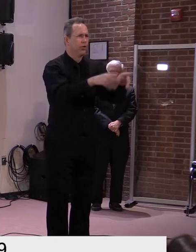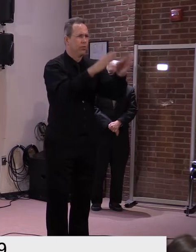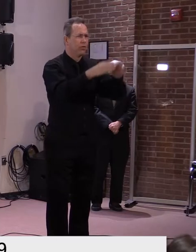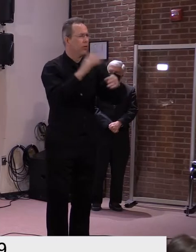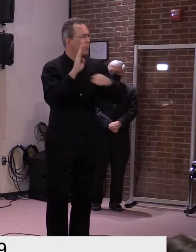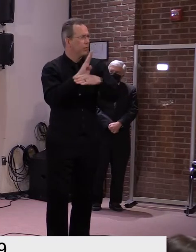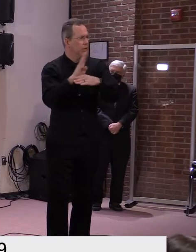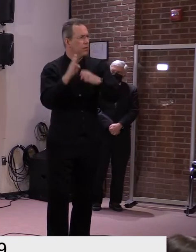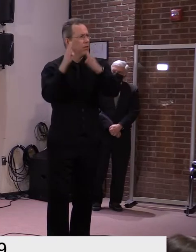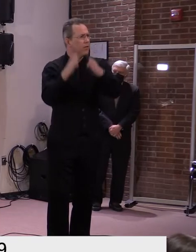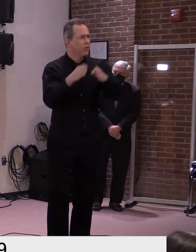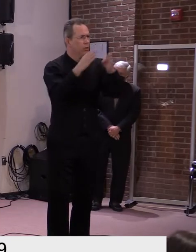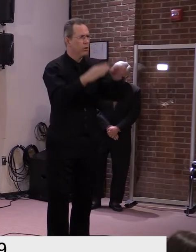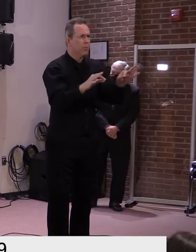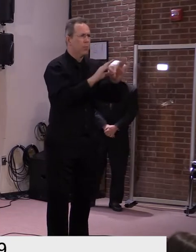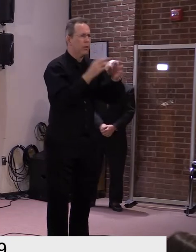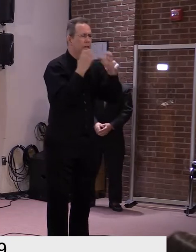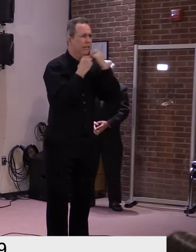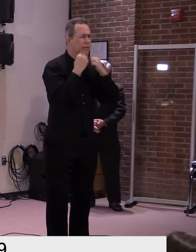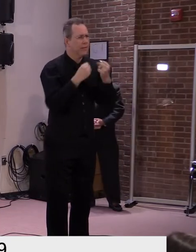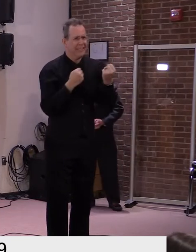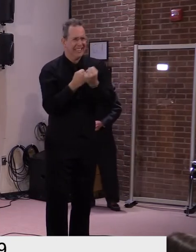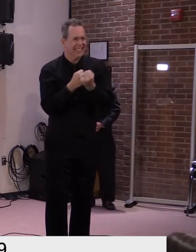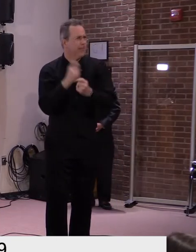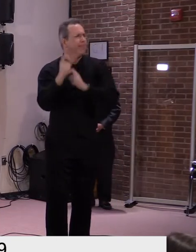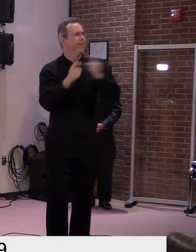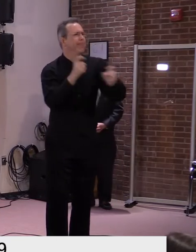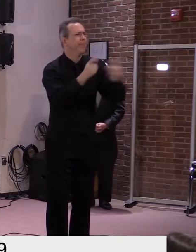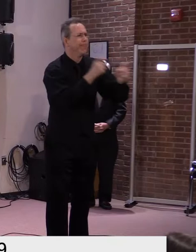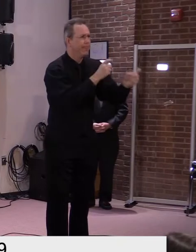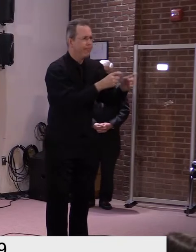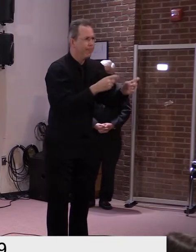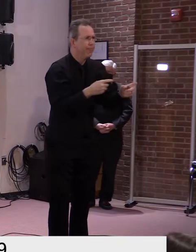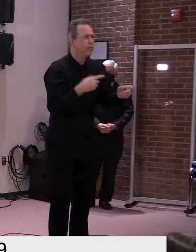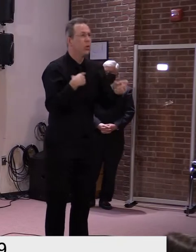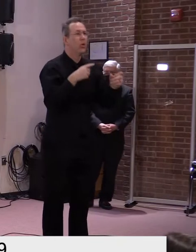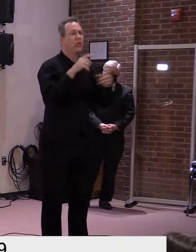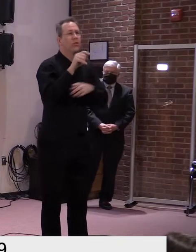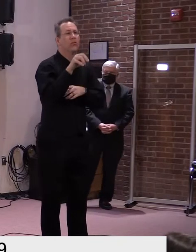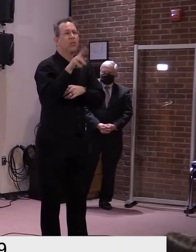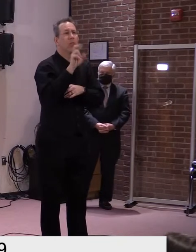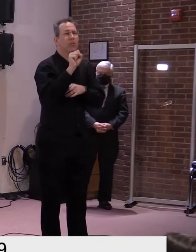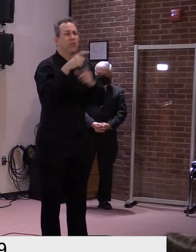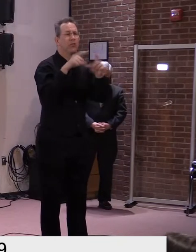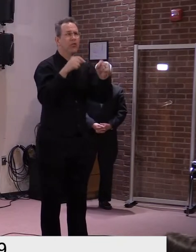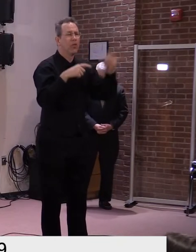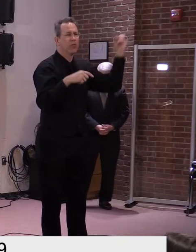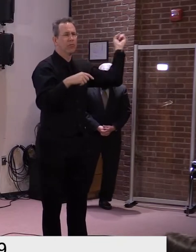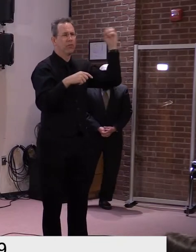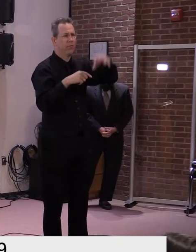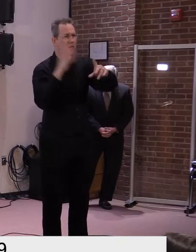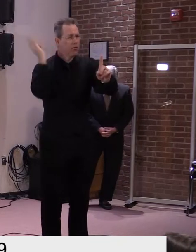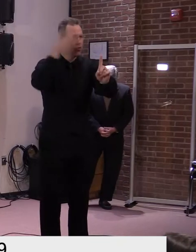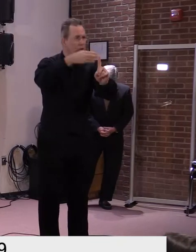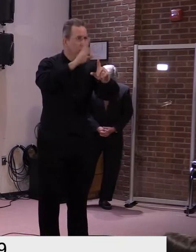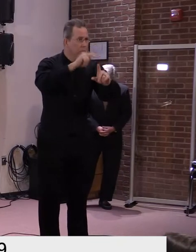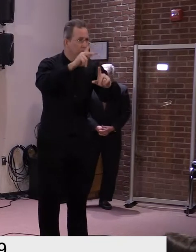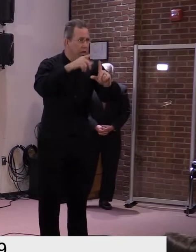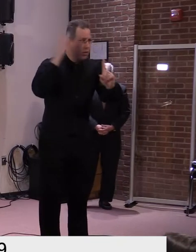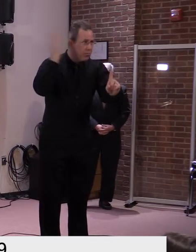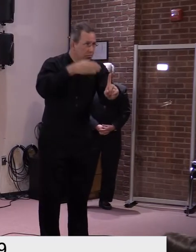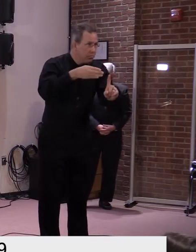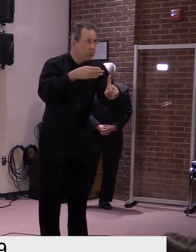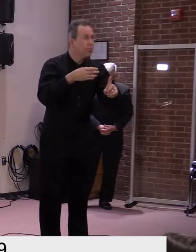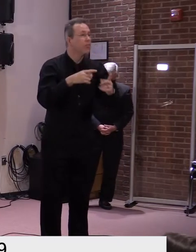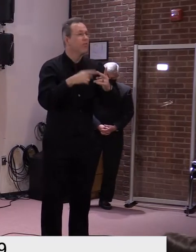assistance is another economic stimulus payment that eligible taxpayers will receive directly from the IRS. The state has